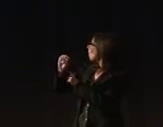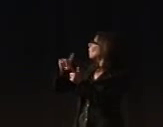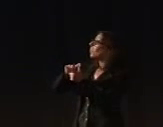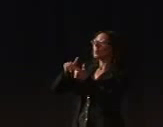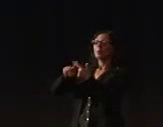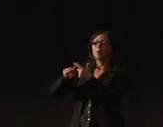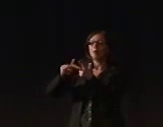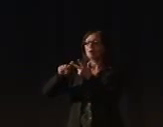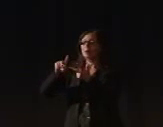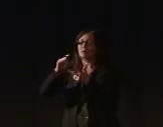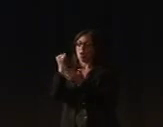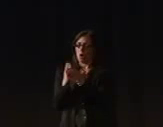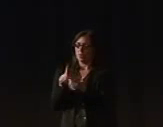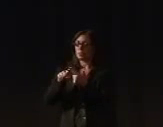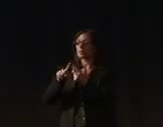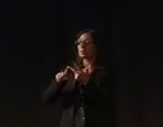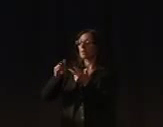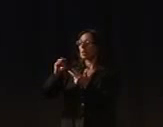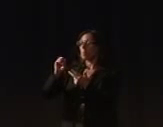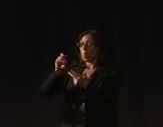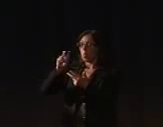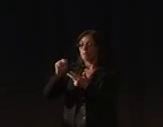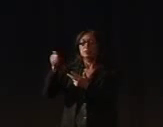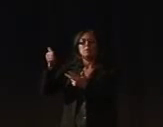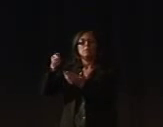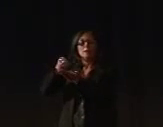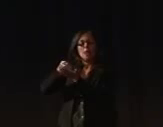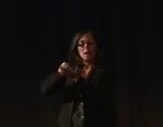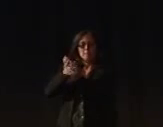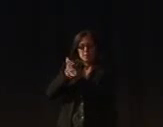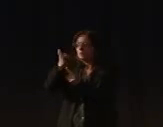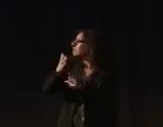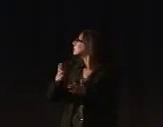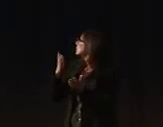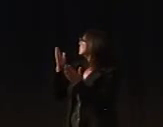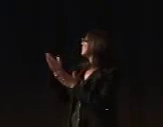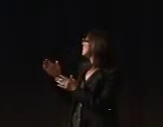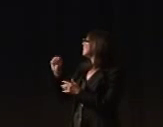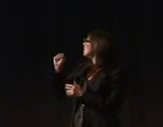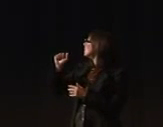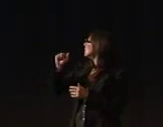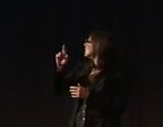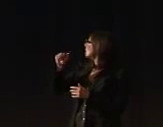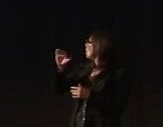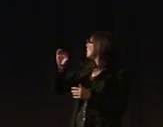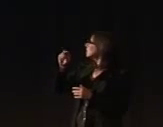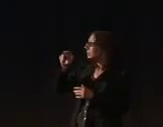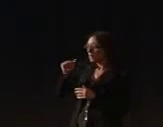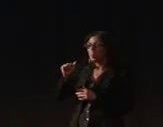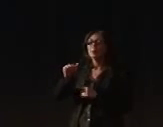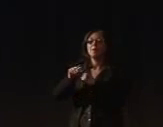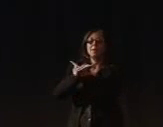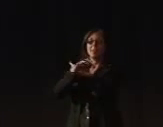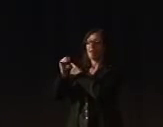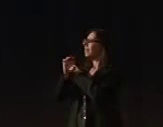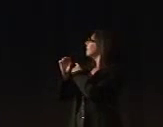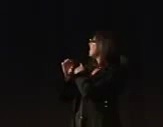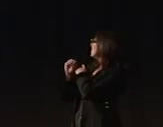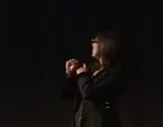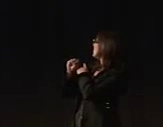of the Economist, Tomas Saraceno, who is here, and Scherzinski, who is a sociologist of the